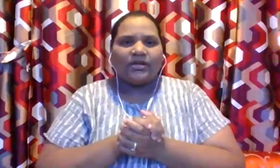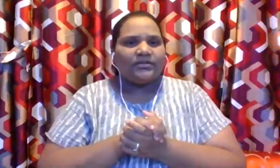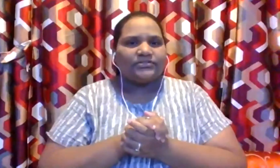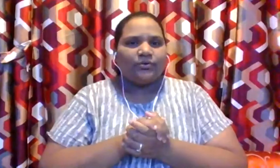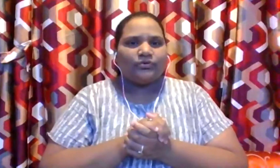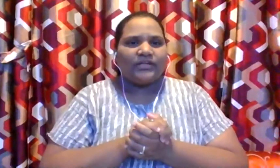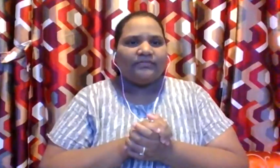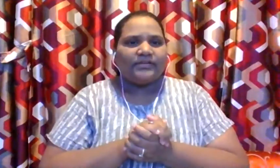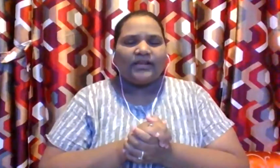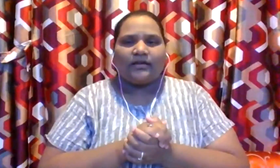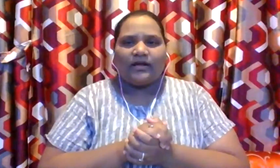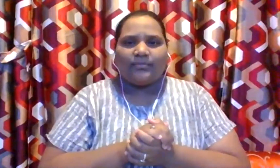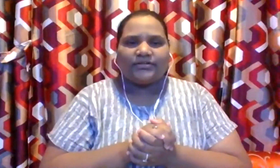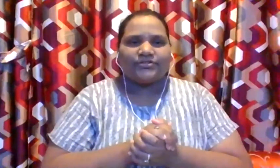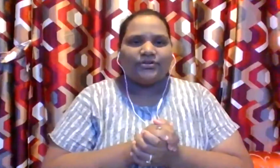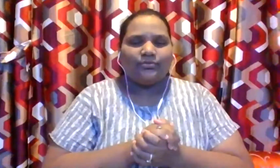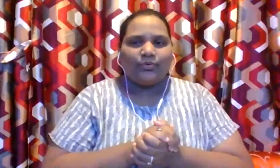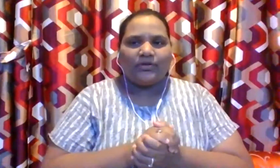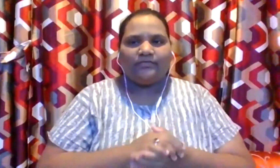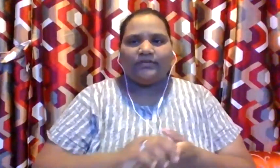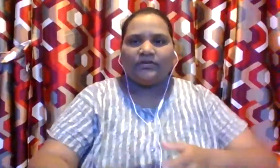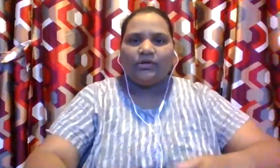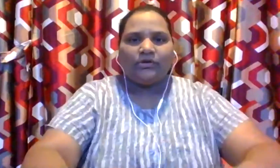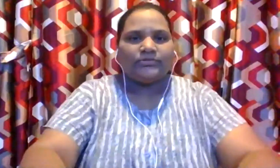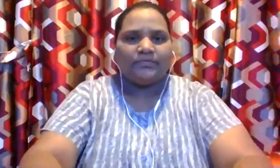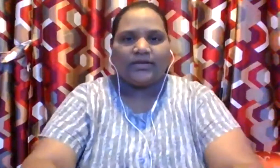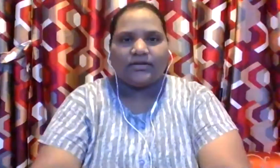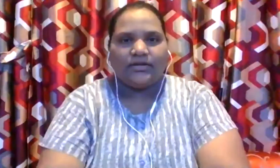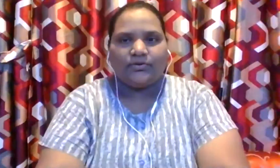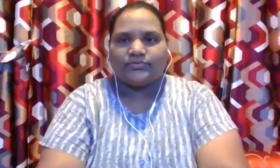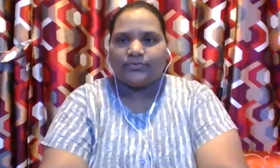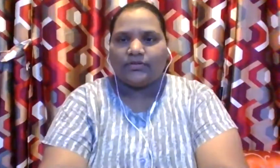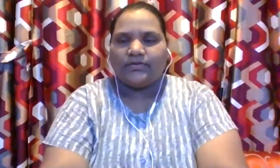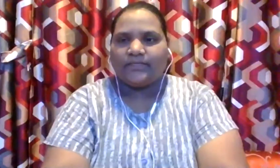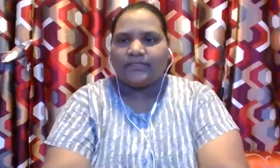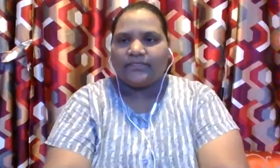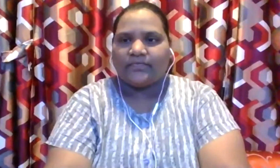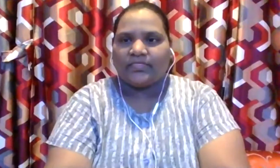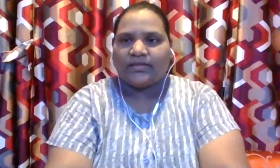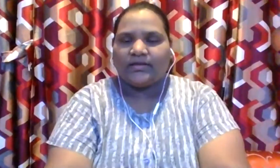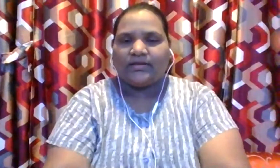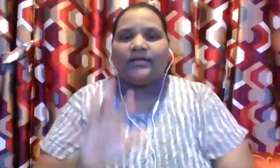Ramakrishnan is the host. I will tell our Ramakrishnan to mute everyone so we can continue smoothly.